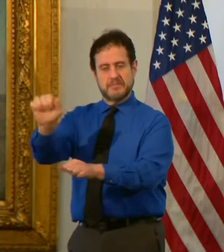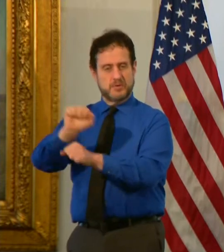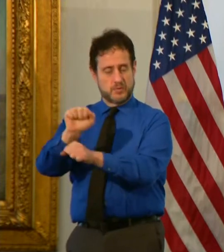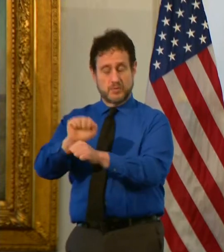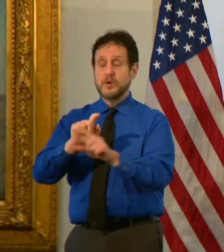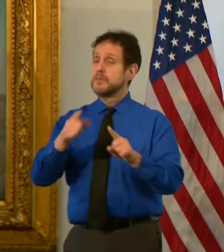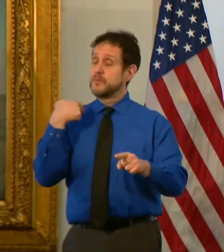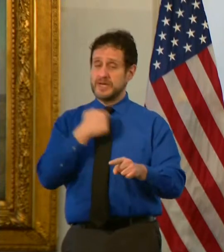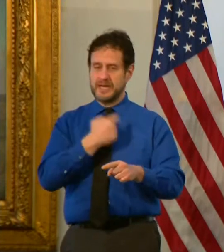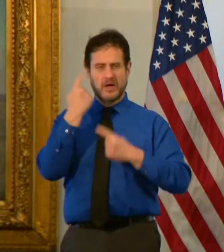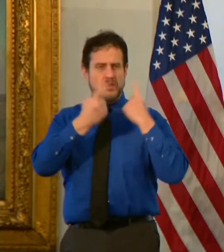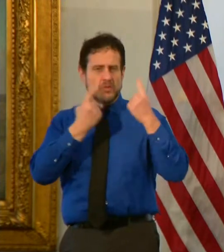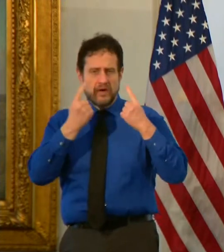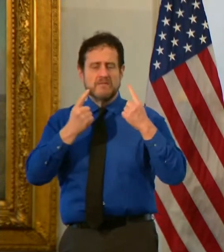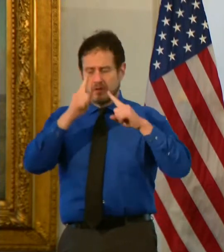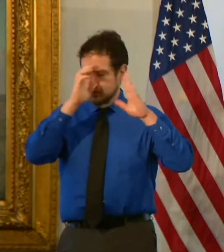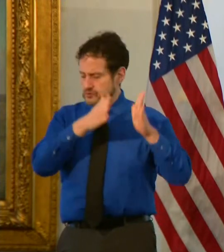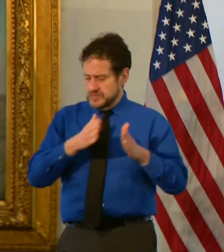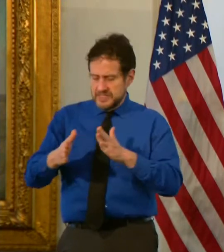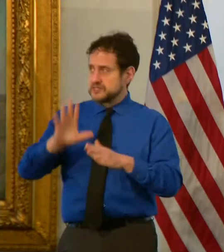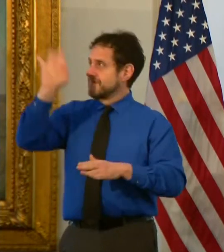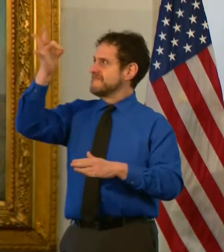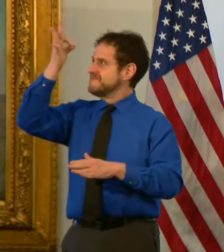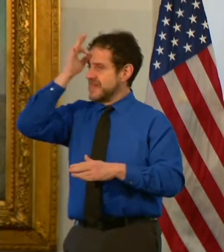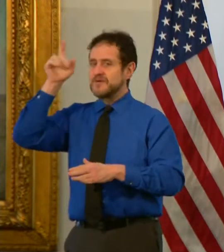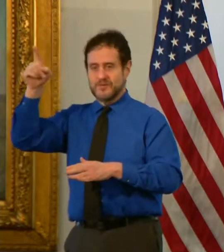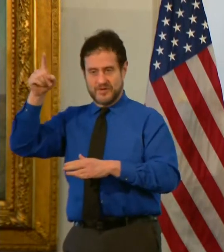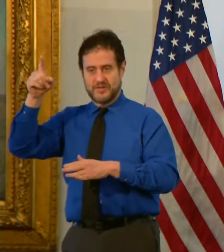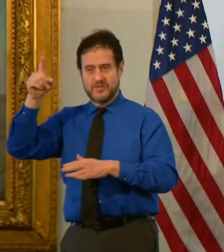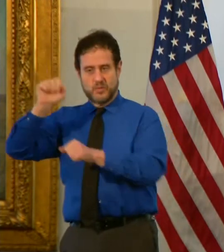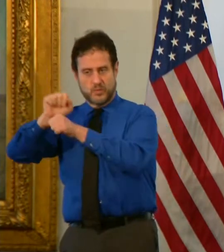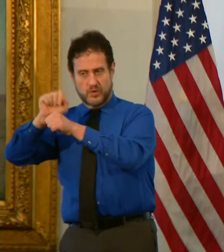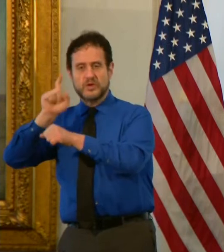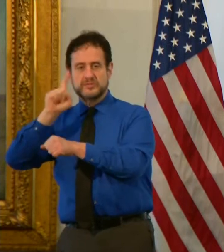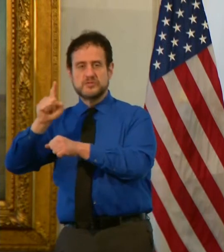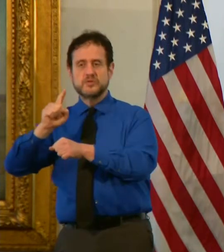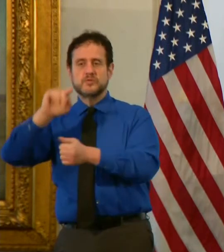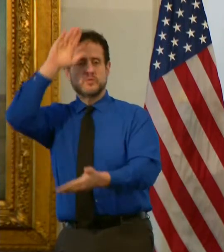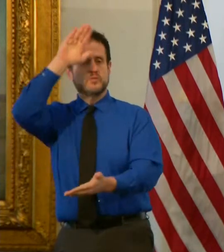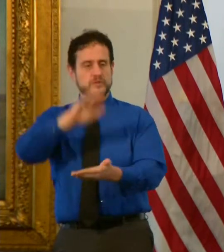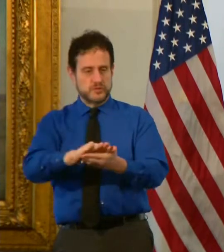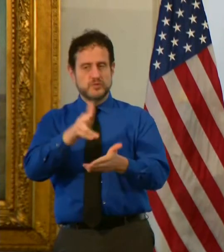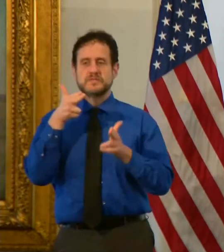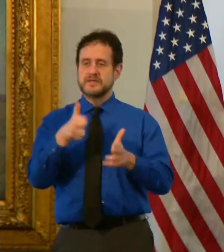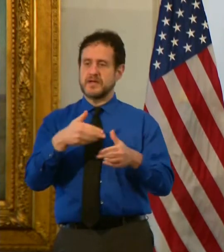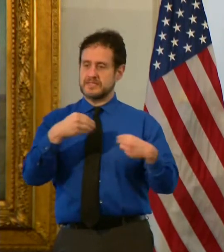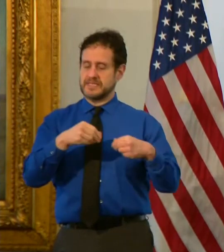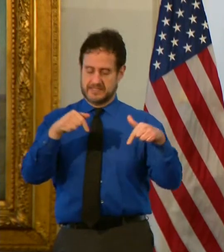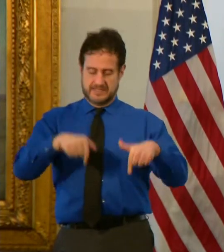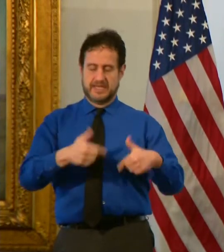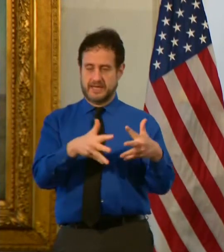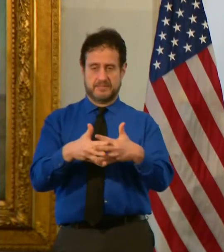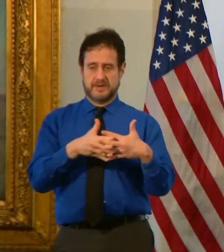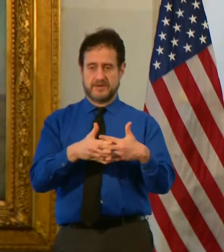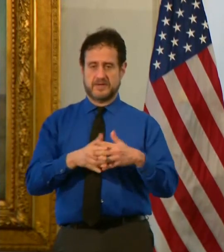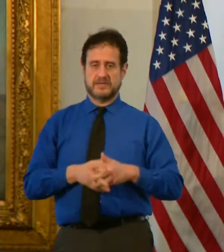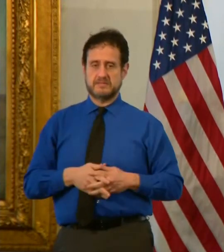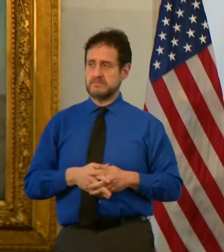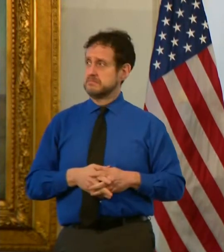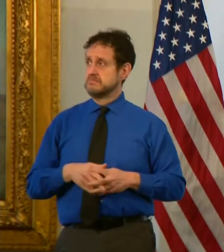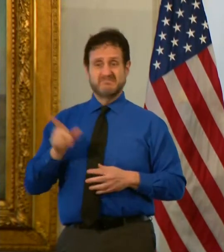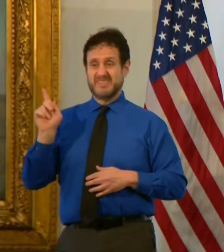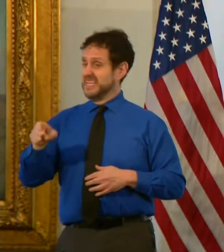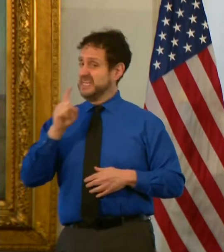fulsome federal program to deal with gun sales in this country. Full